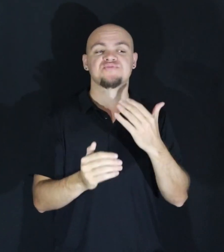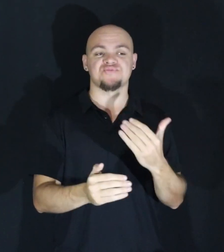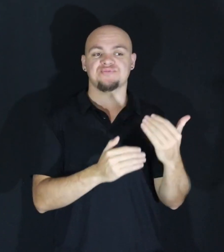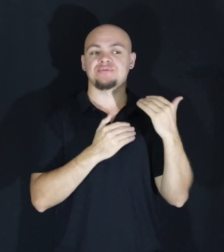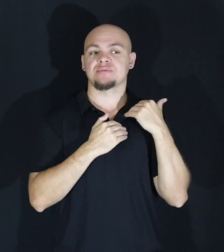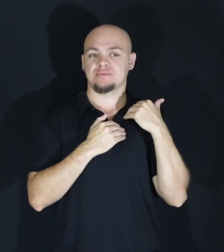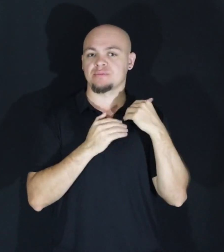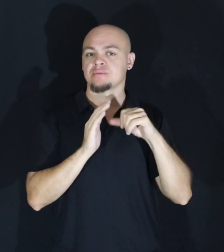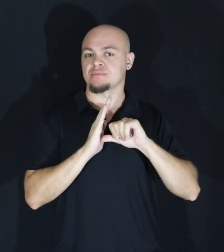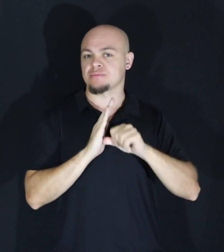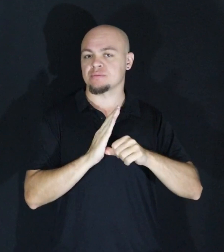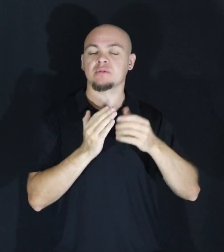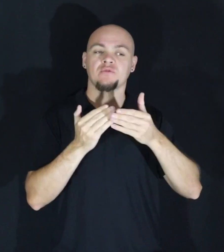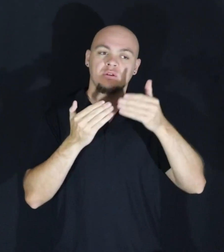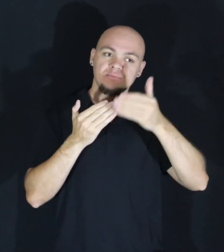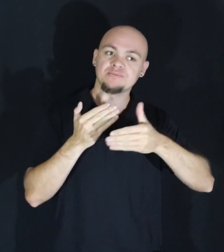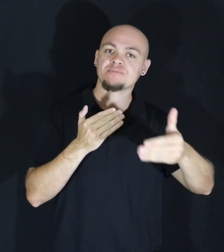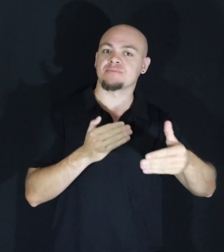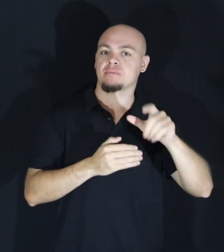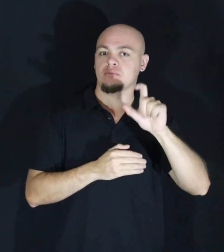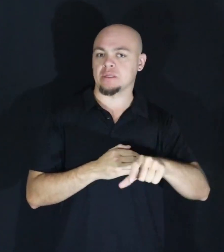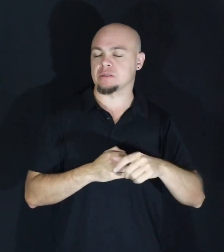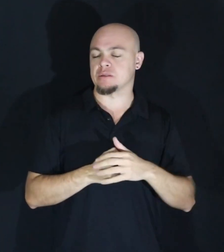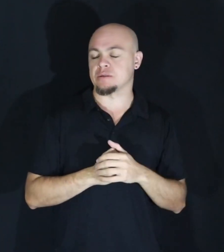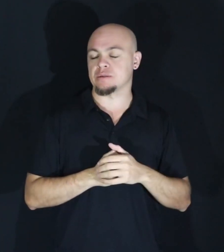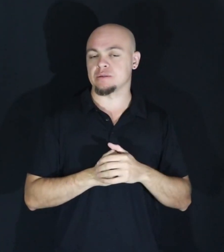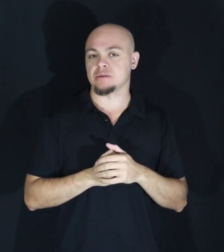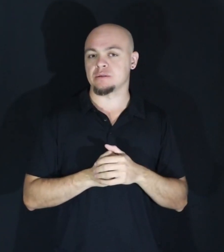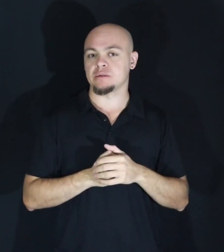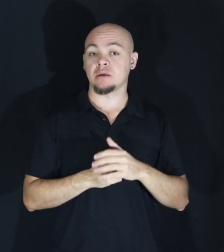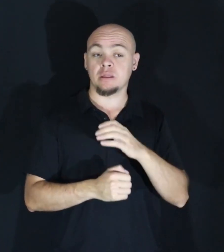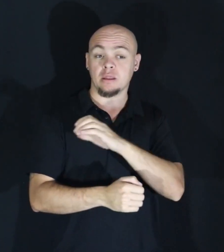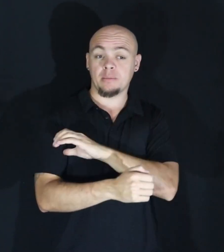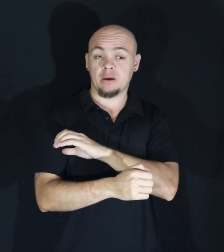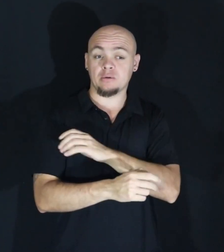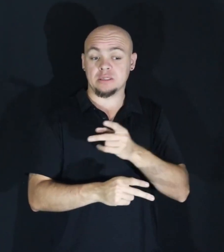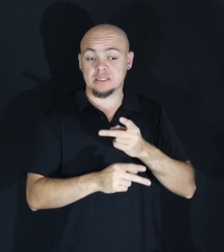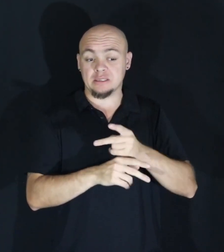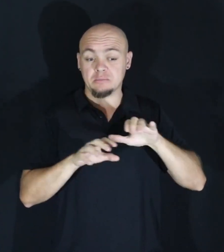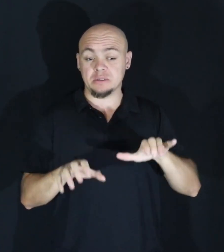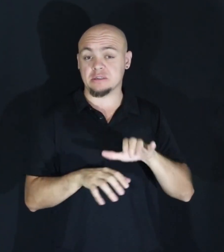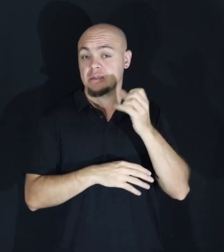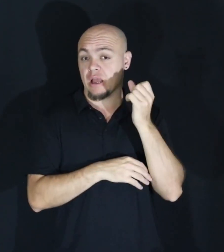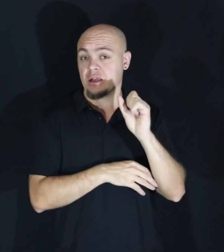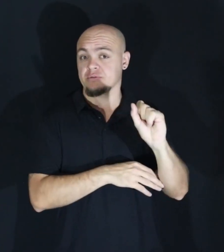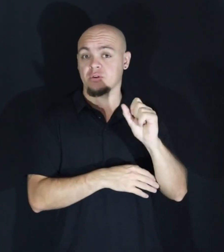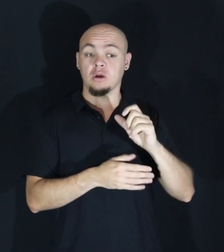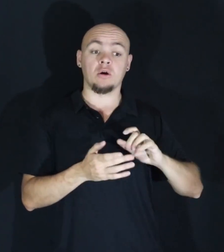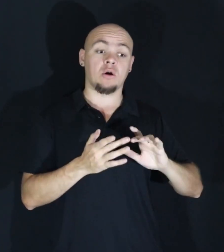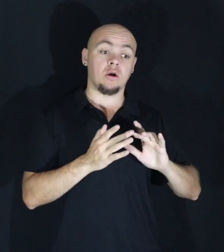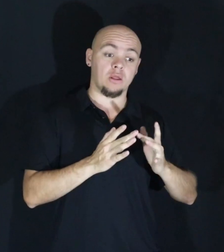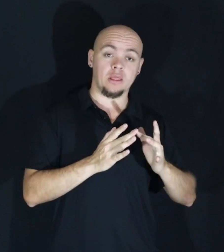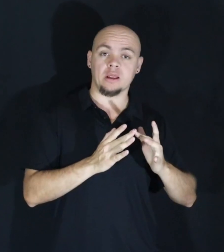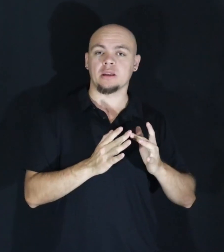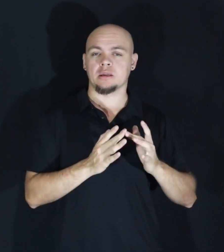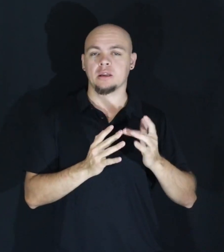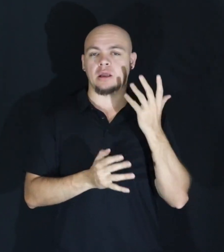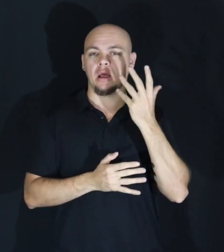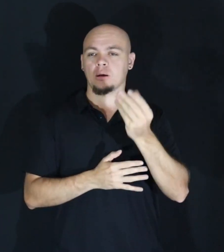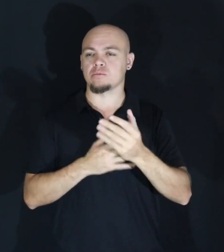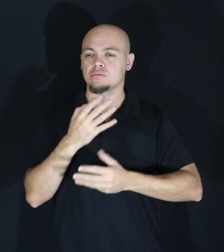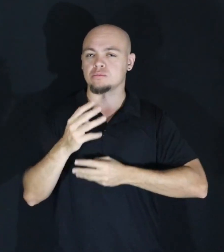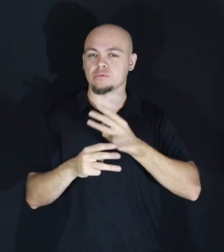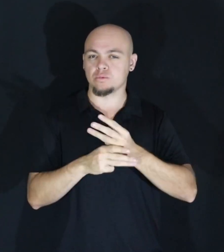for the next ones to come. We have to keep the power of activism alive, both on and offline, just